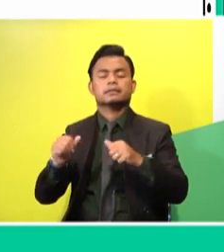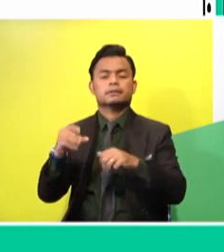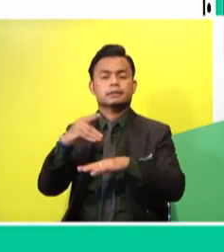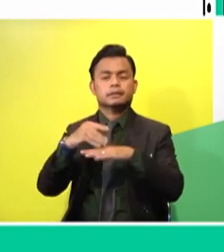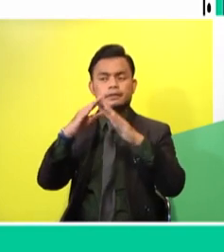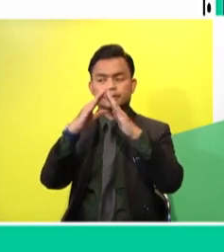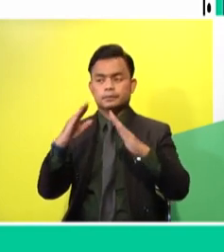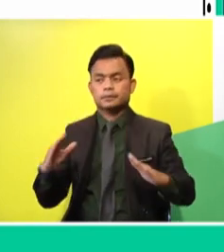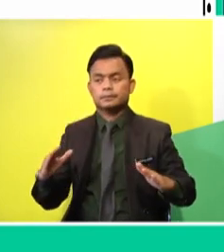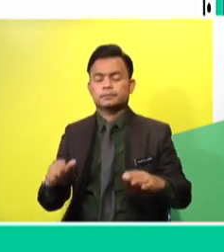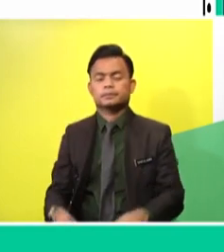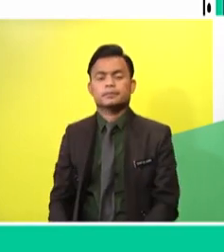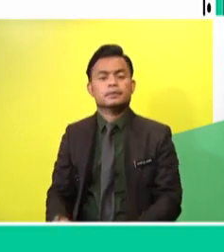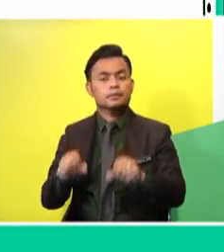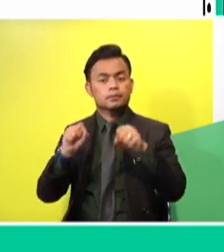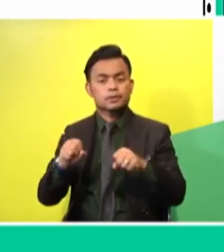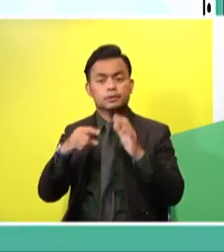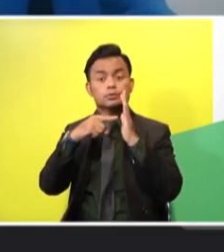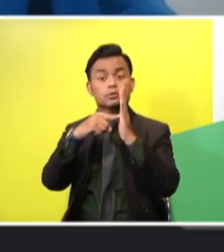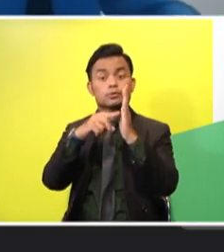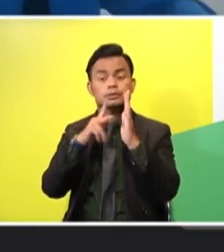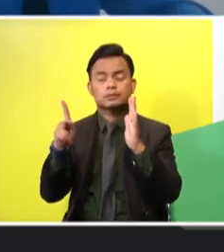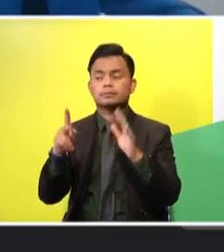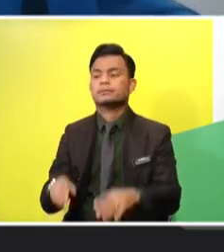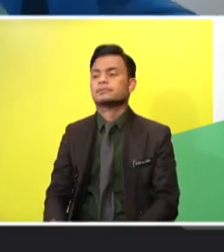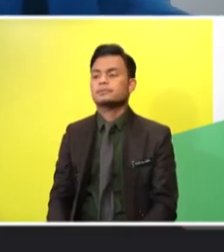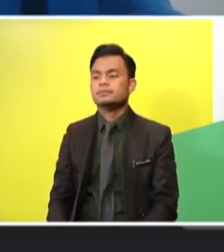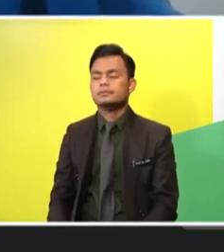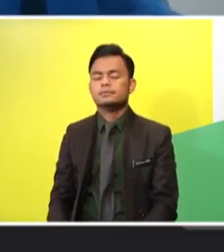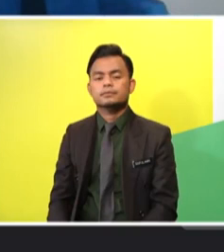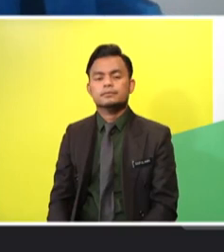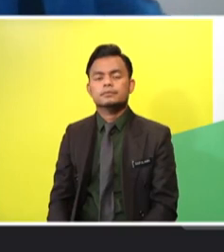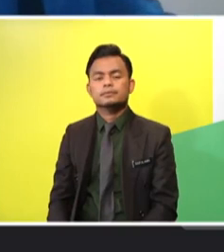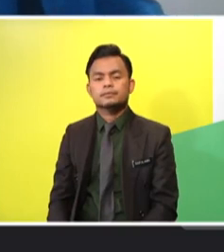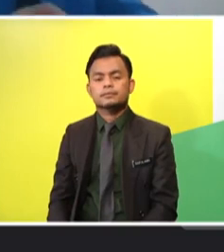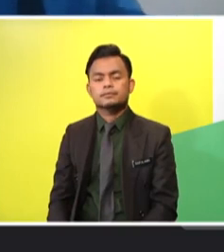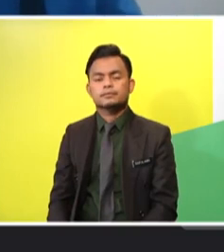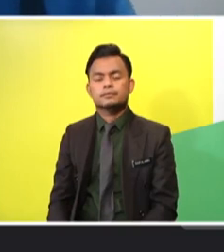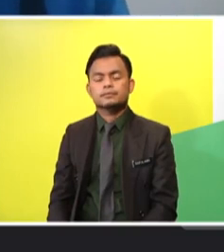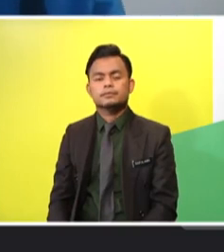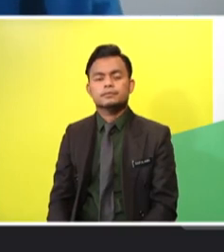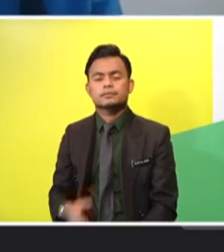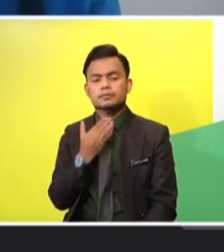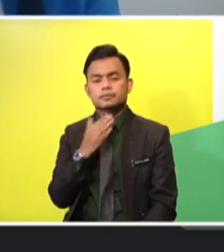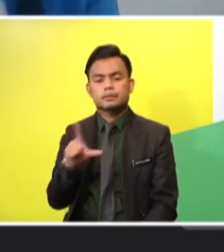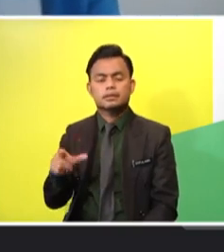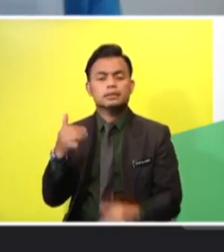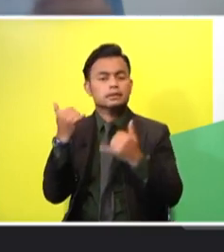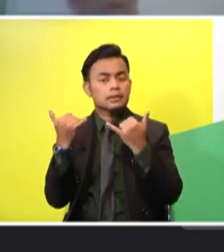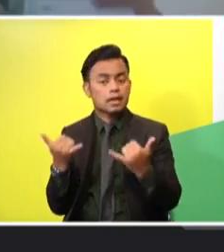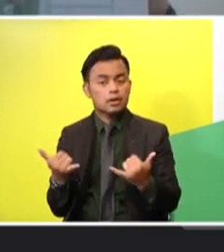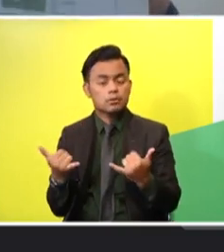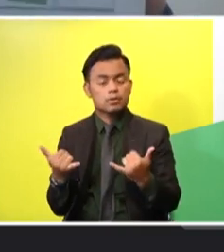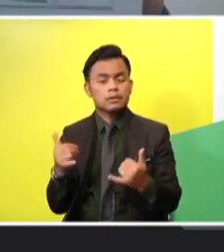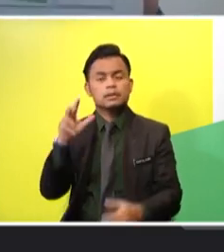and Peng Peng, can you show me? Do you have this? Okay. Now, I will give you